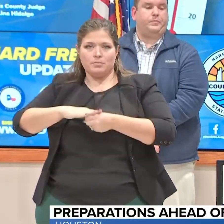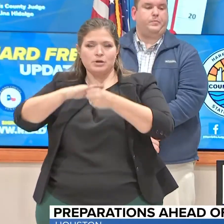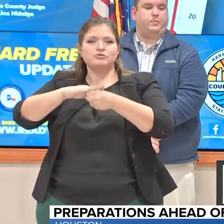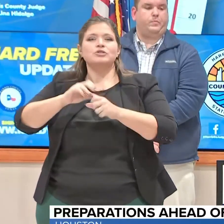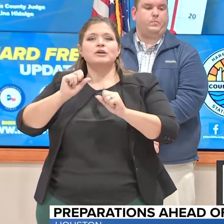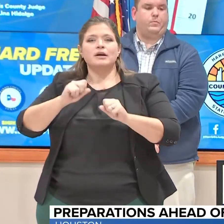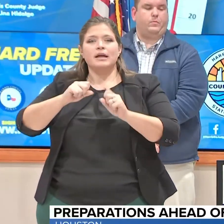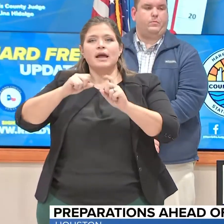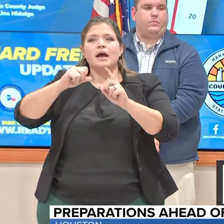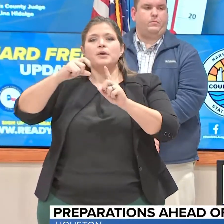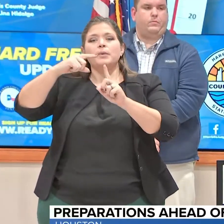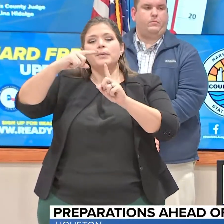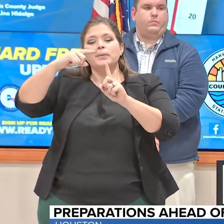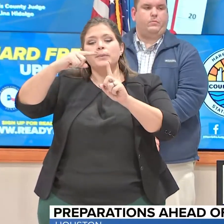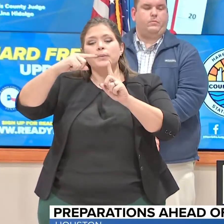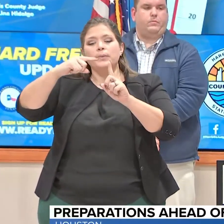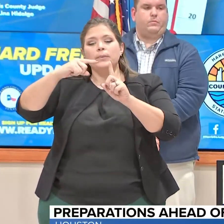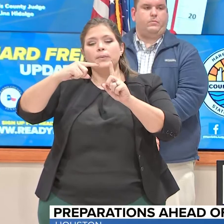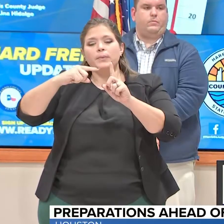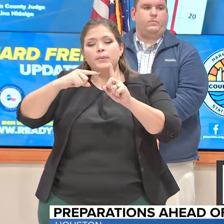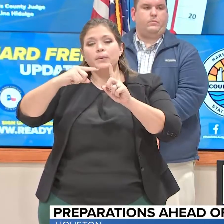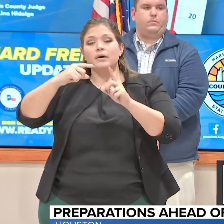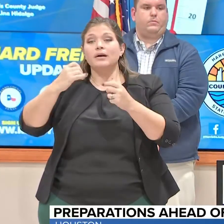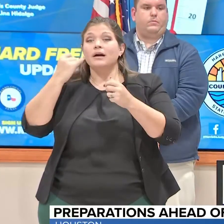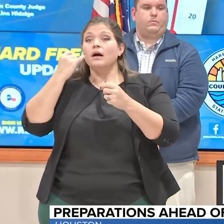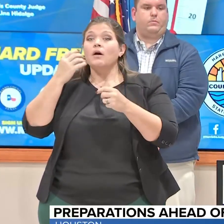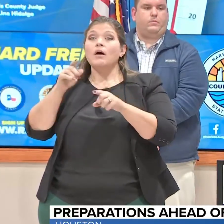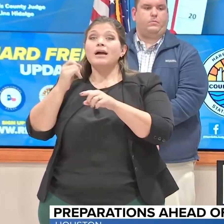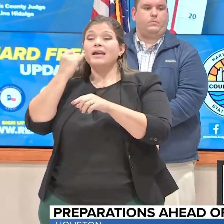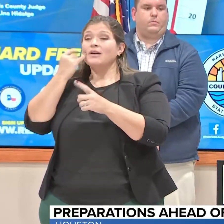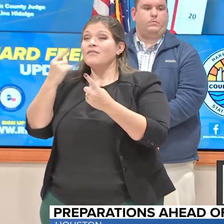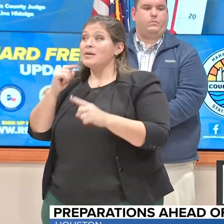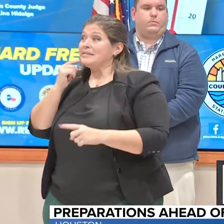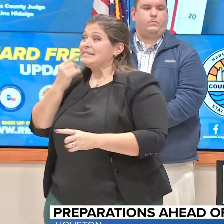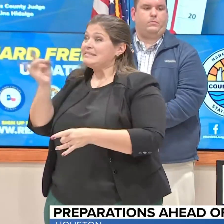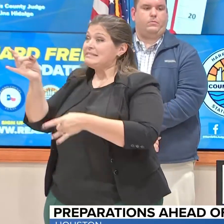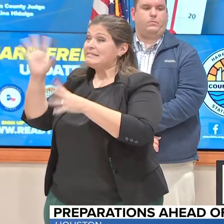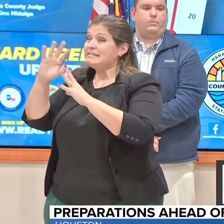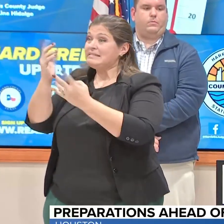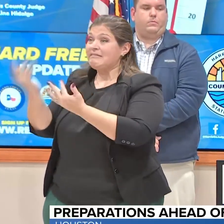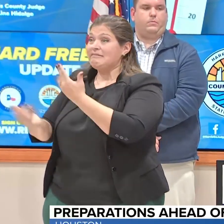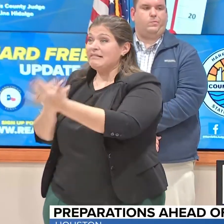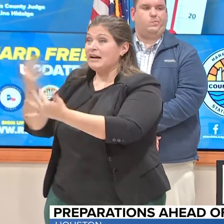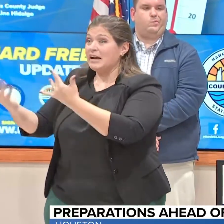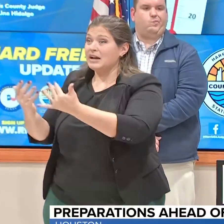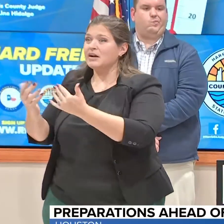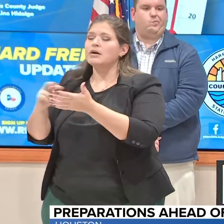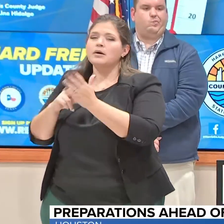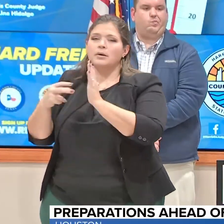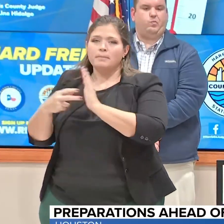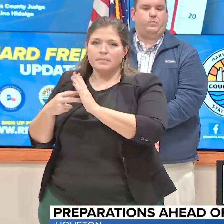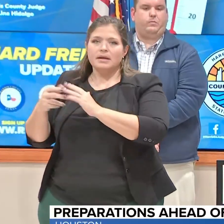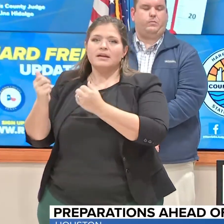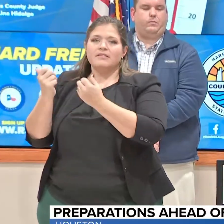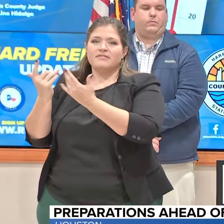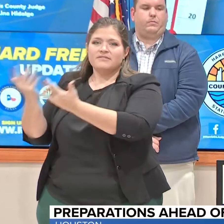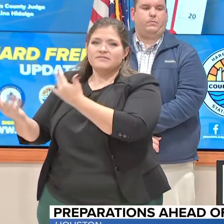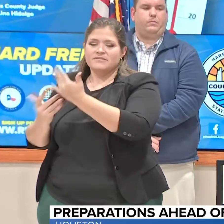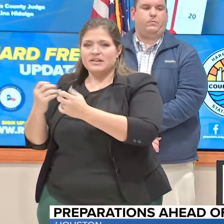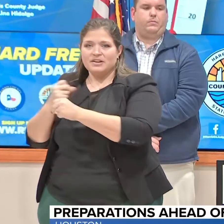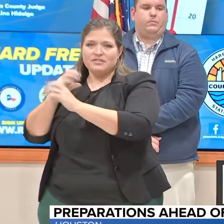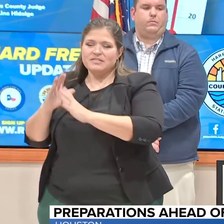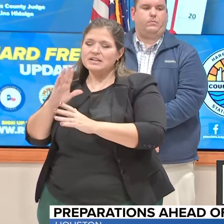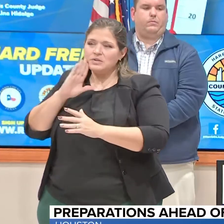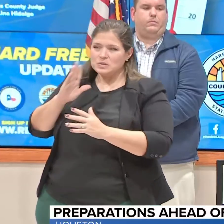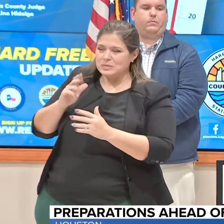fall. And then take, for example, if there is a major fire, it's going to make it difficult on our firefighters to address that.